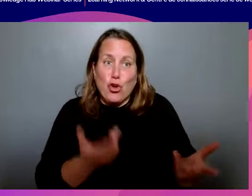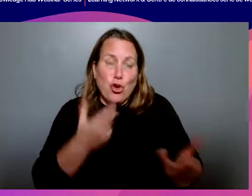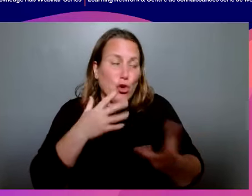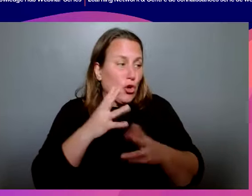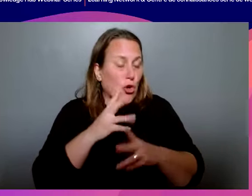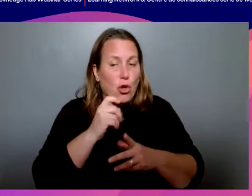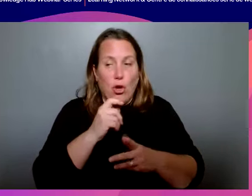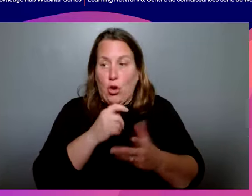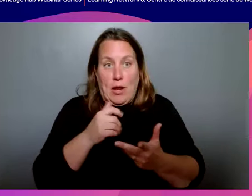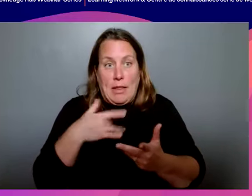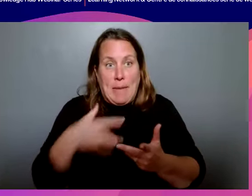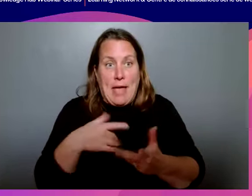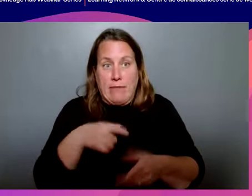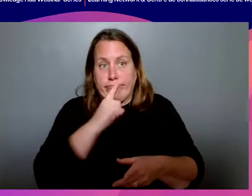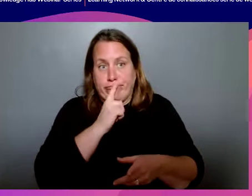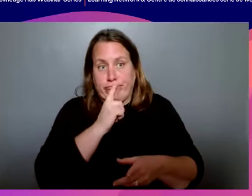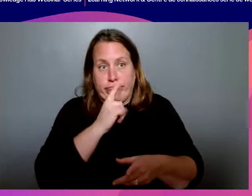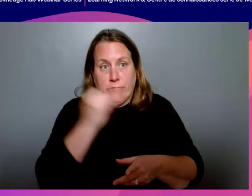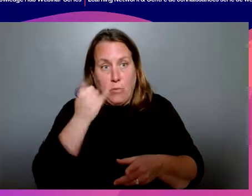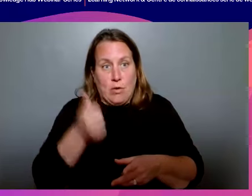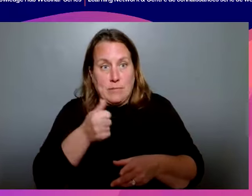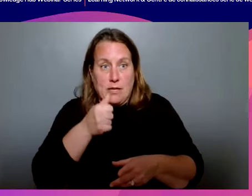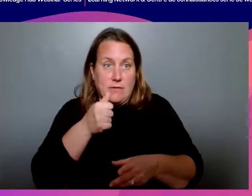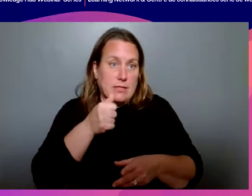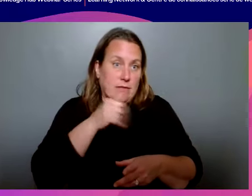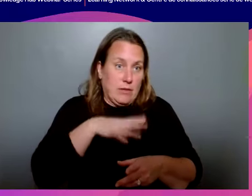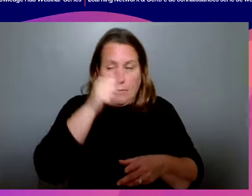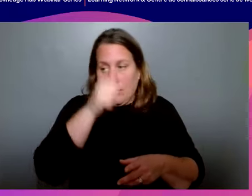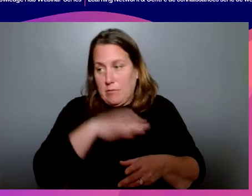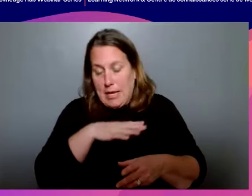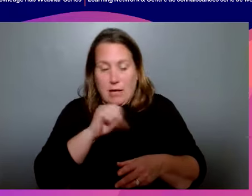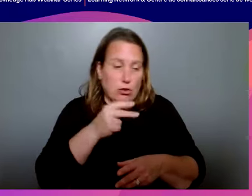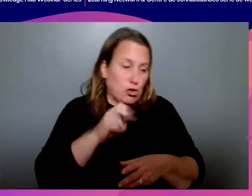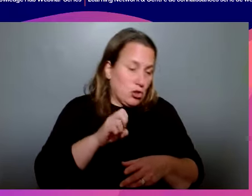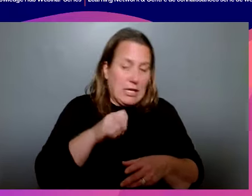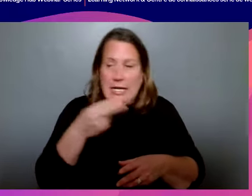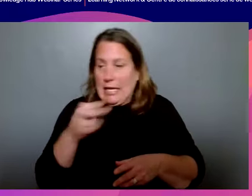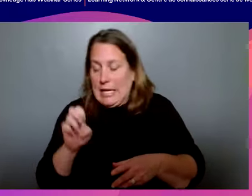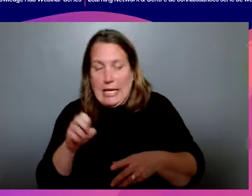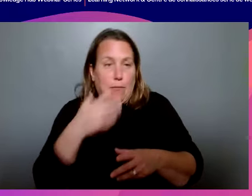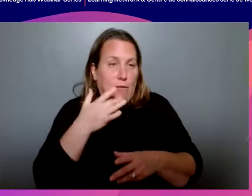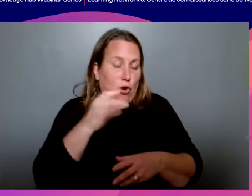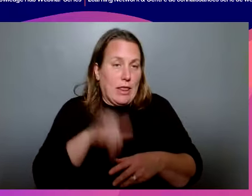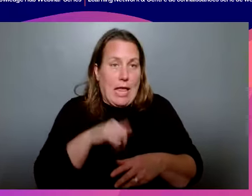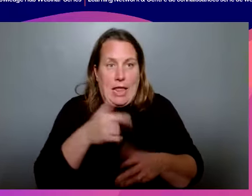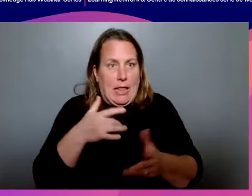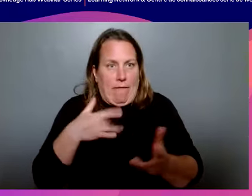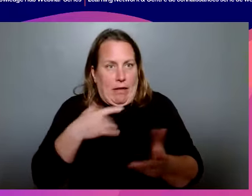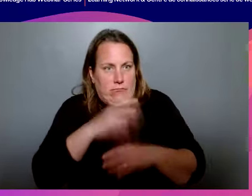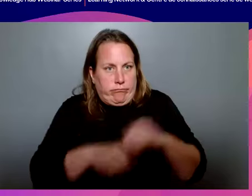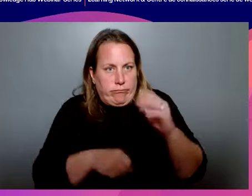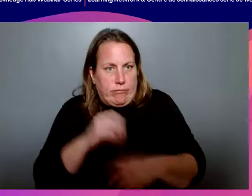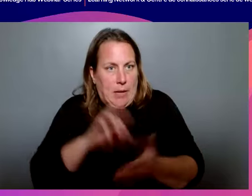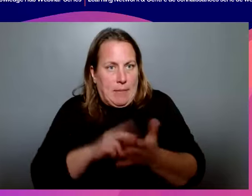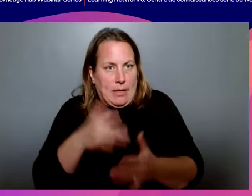not share because they're not comfortable doing so. And so,